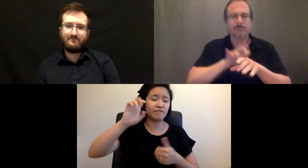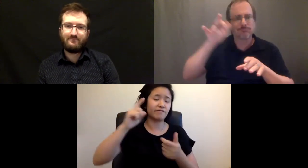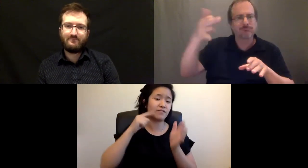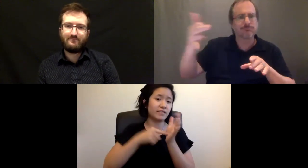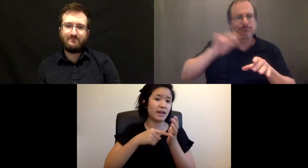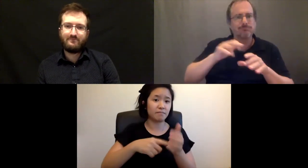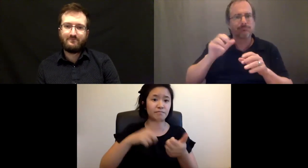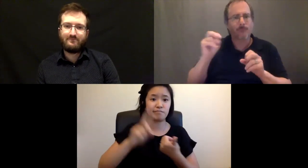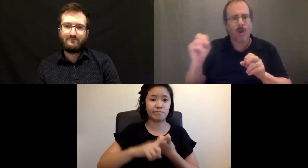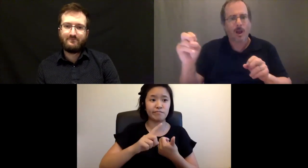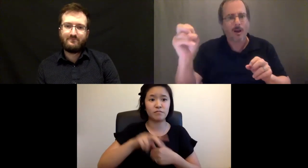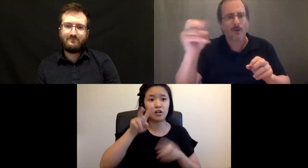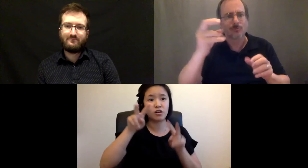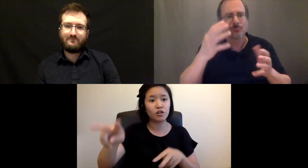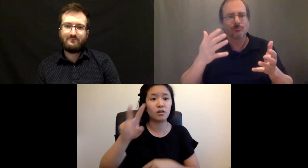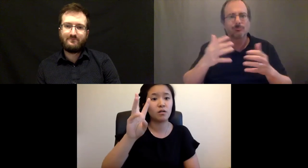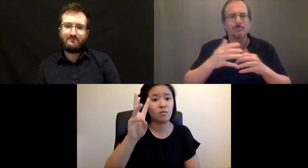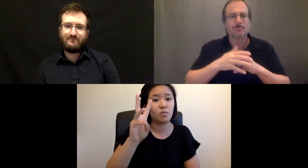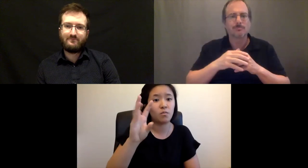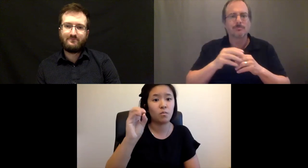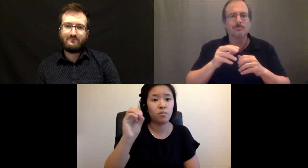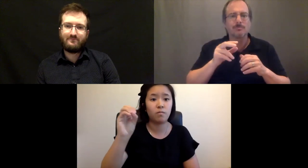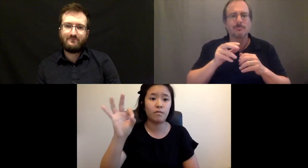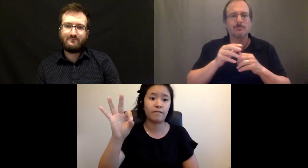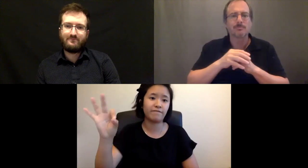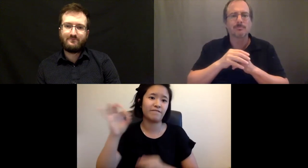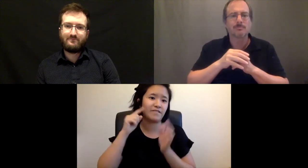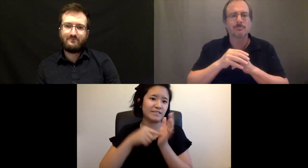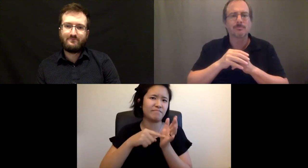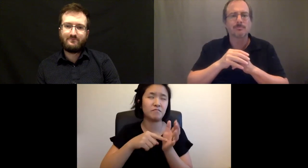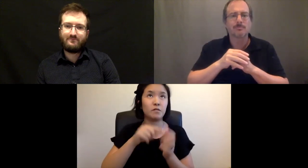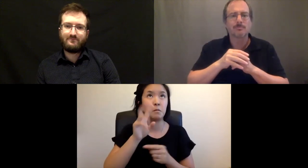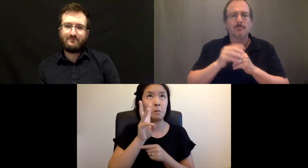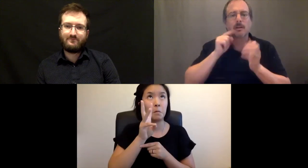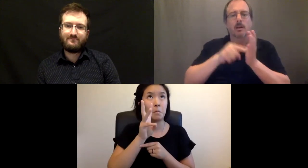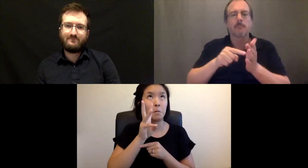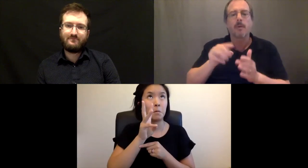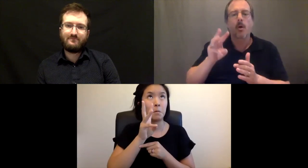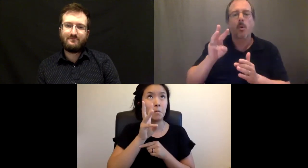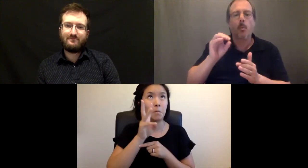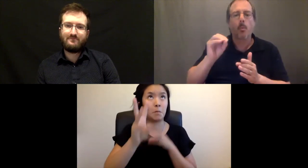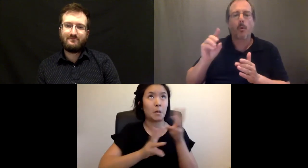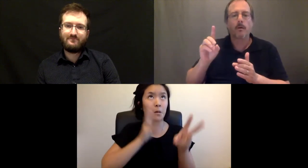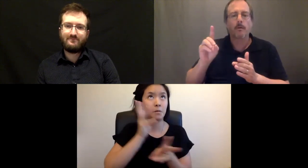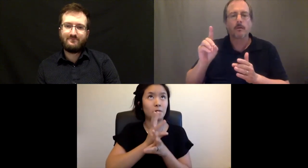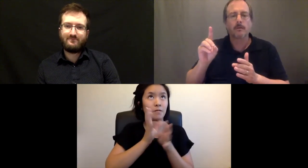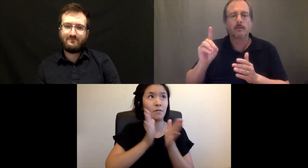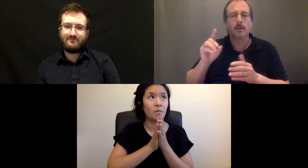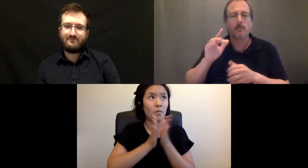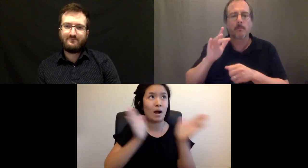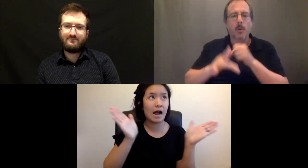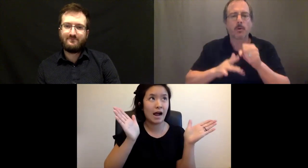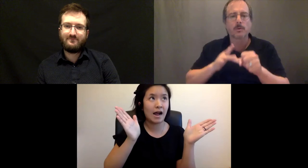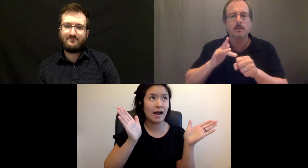can fly, you can travel. If you take a look at WOOF, I think it's called the